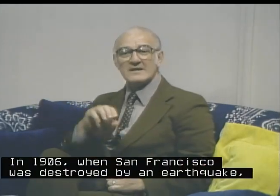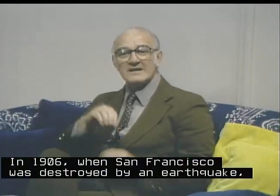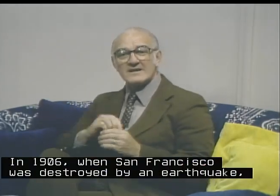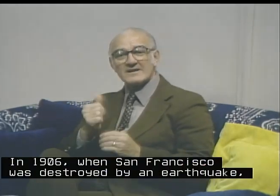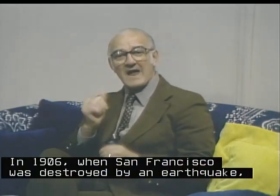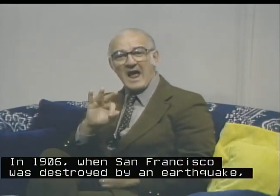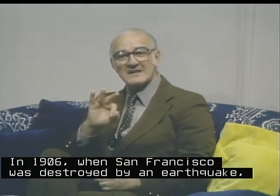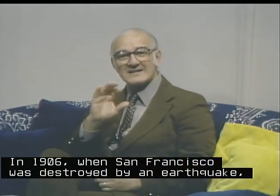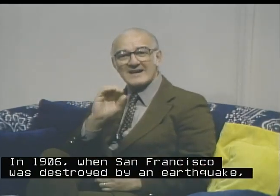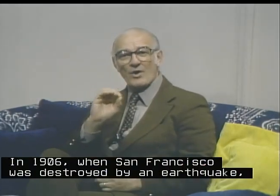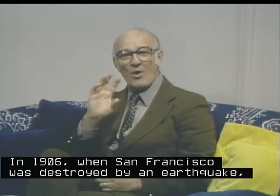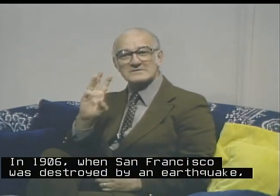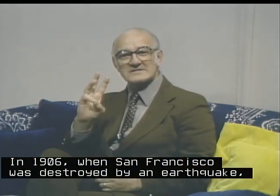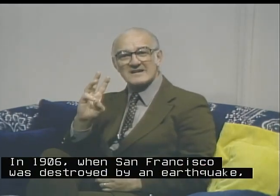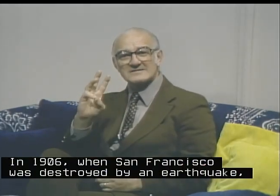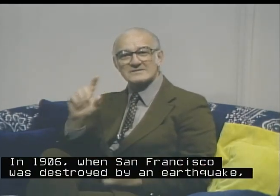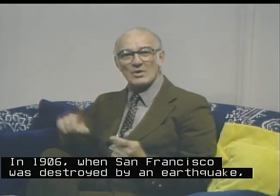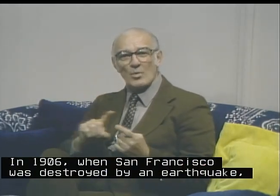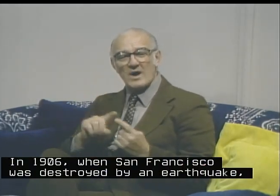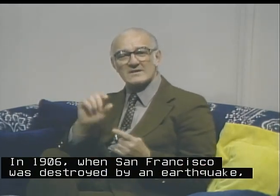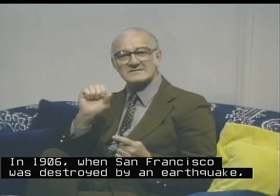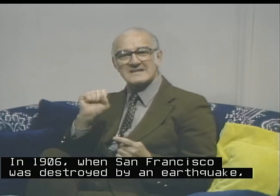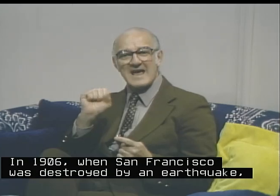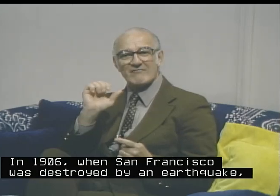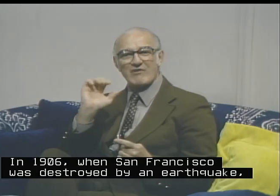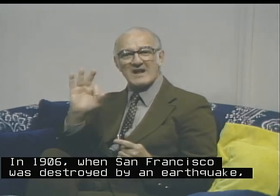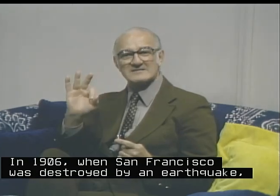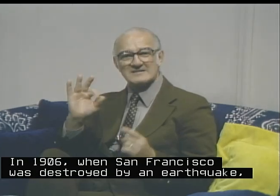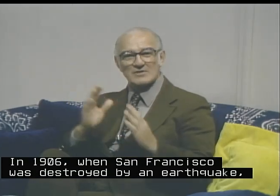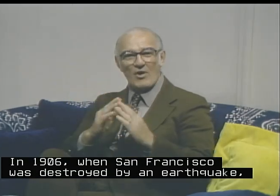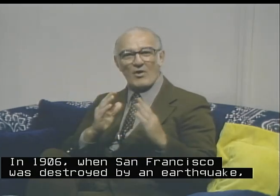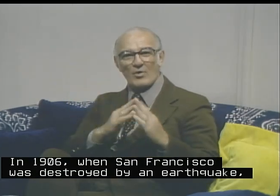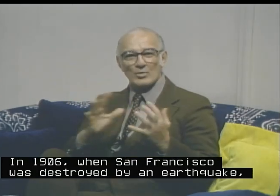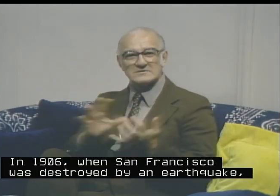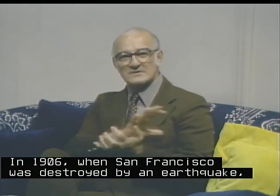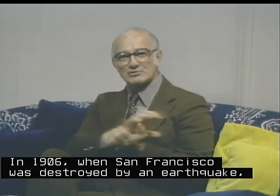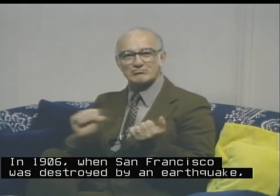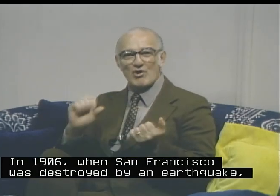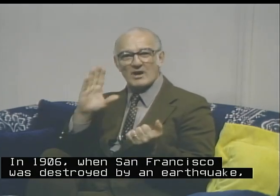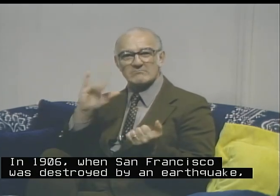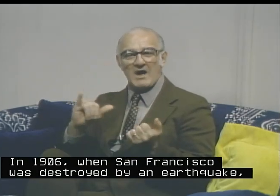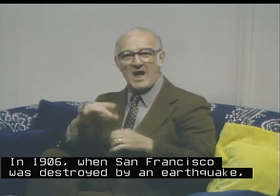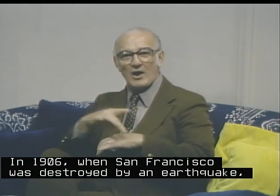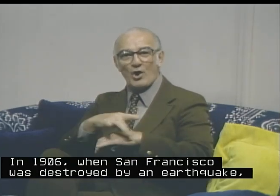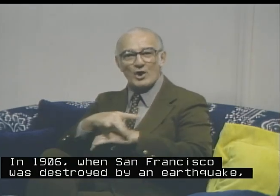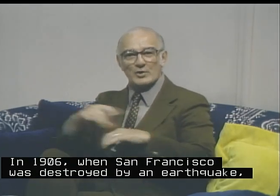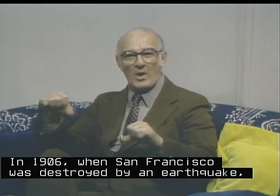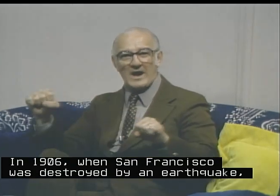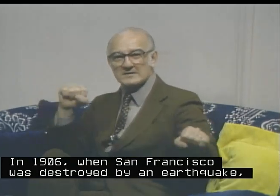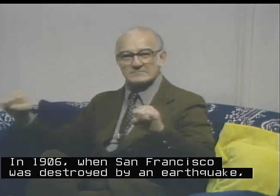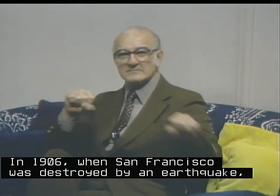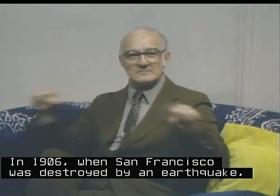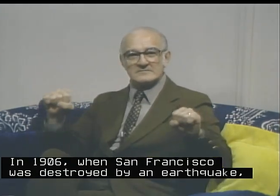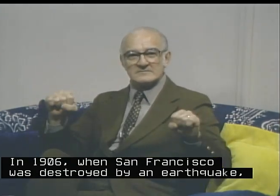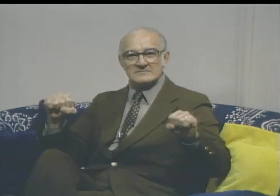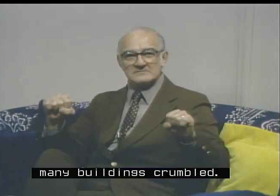In 1906, when the San Francisco was destroyed by earthquake,